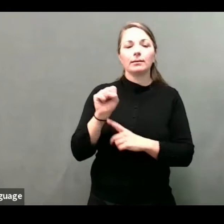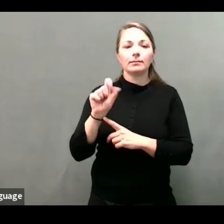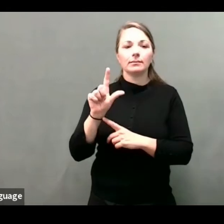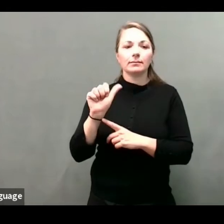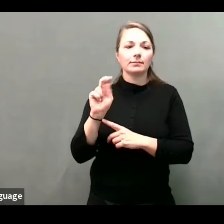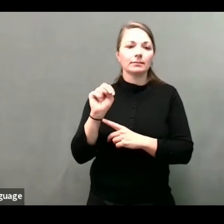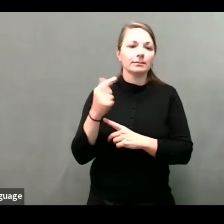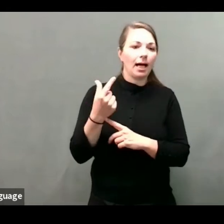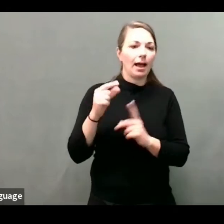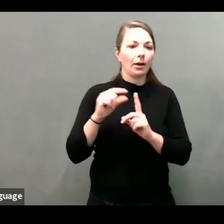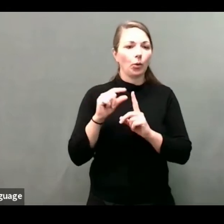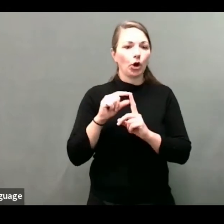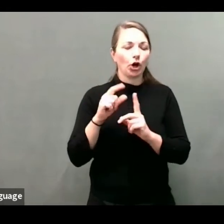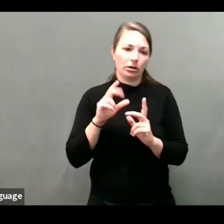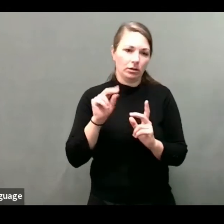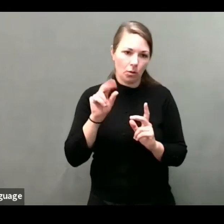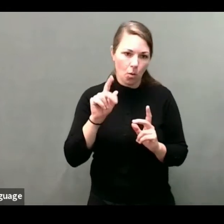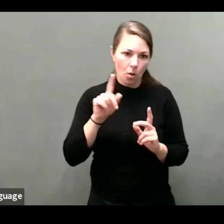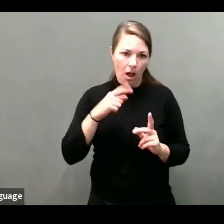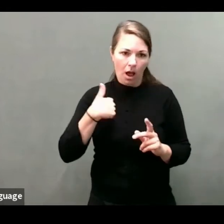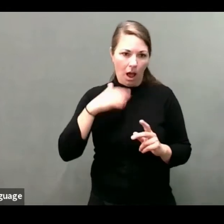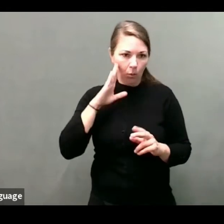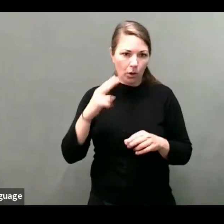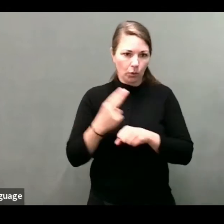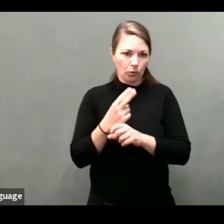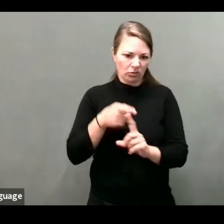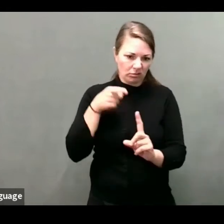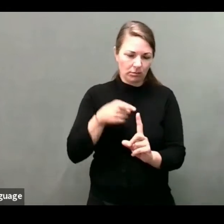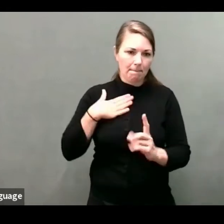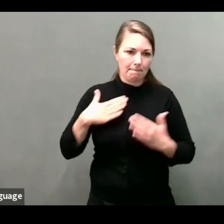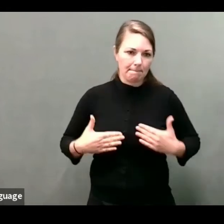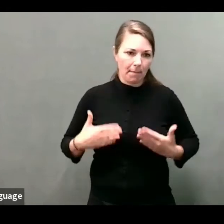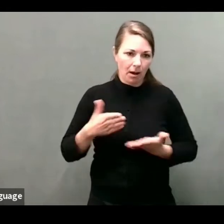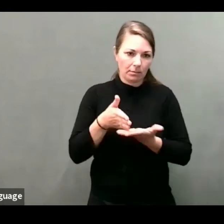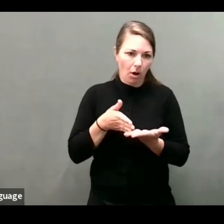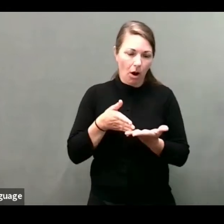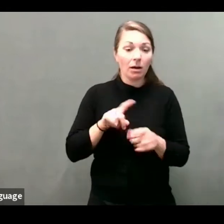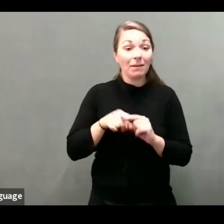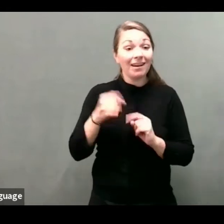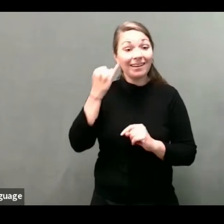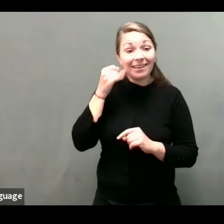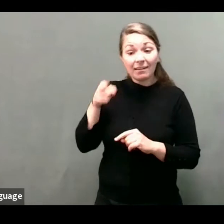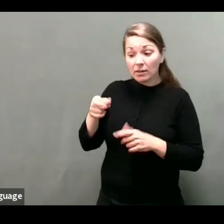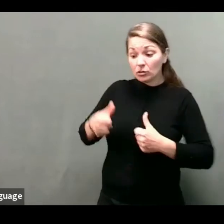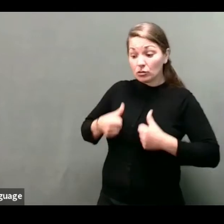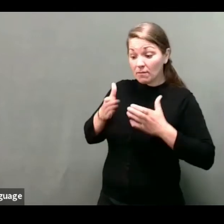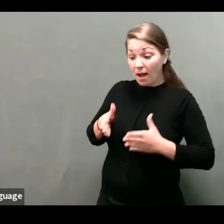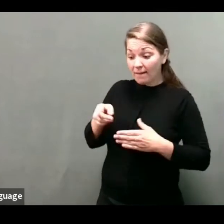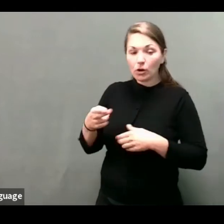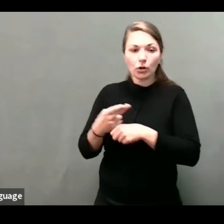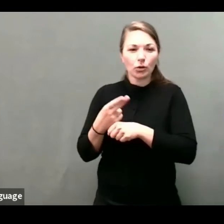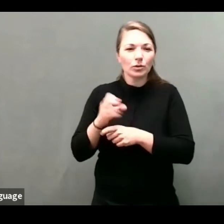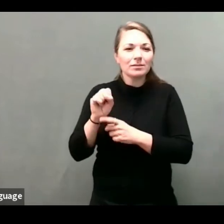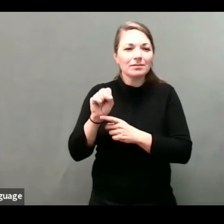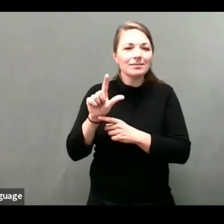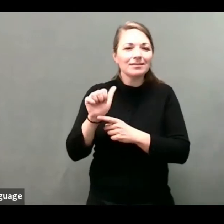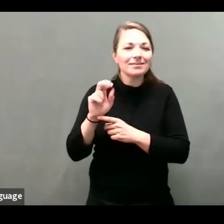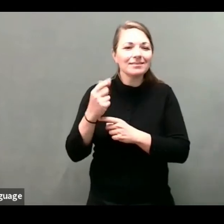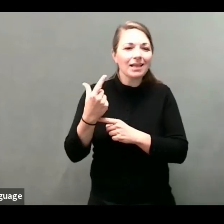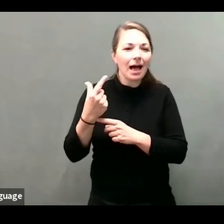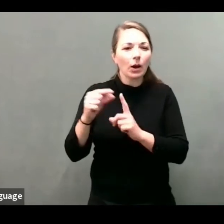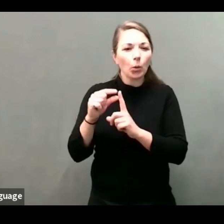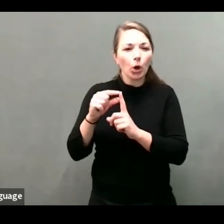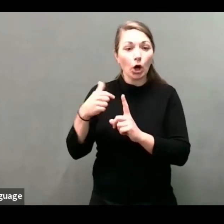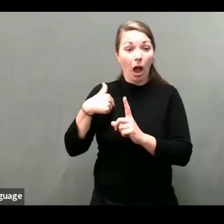for that body part. But then if the survivor was using a slang term or something like that, I would clarify that's what they meant, and then I might use it too. So